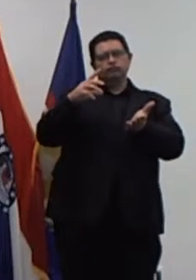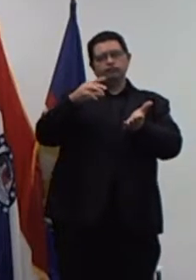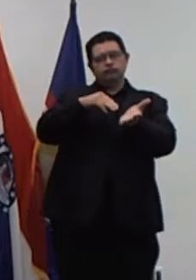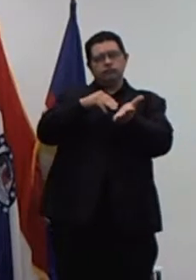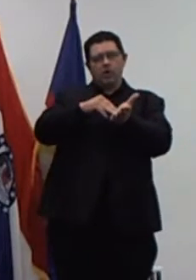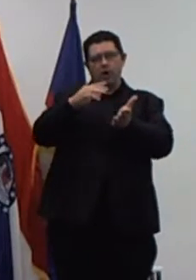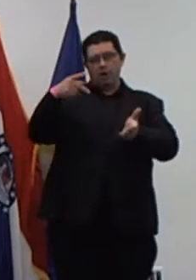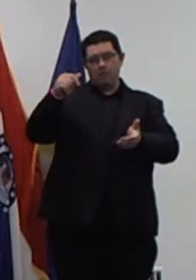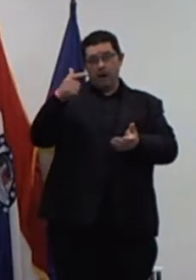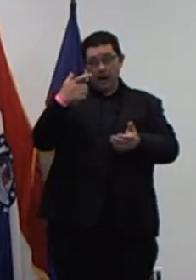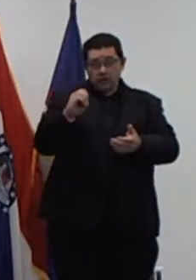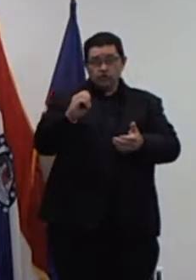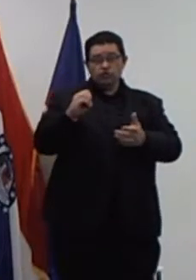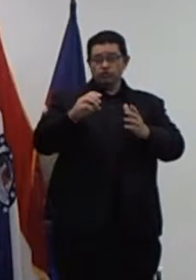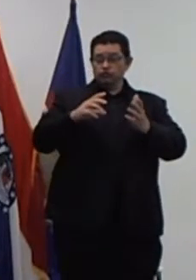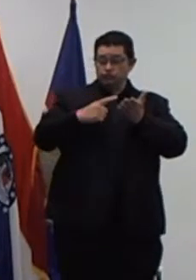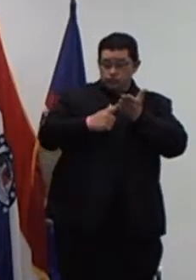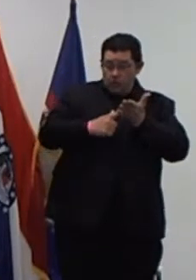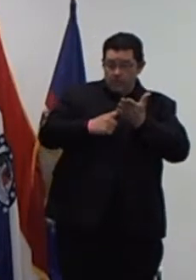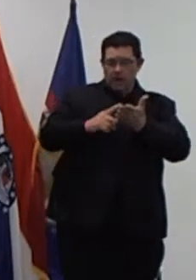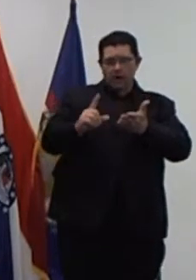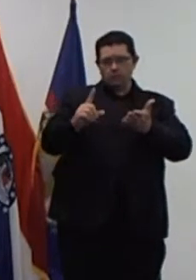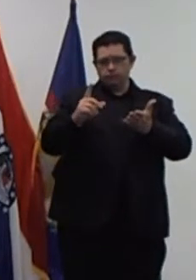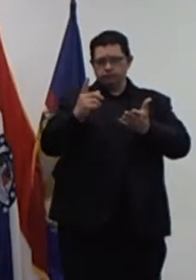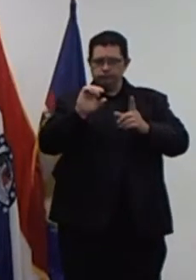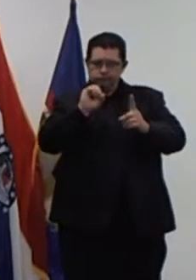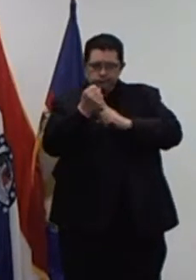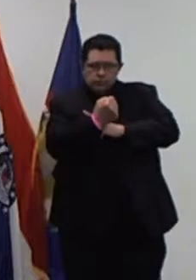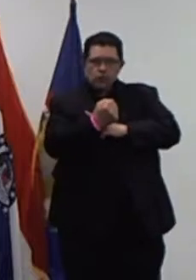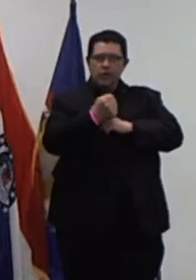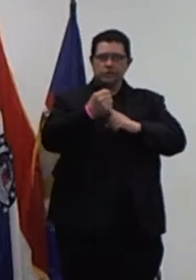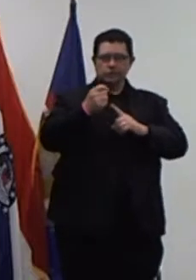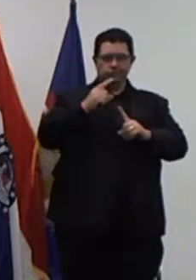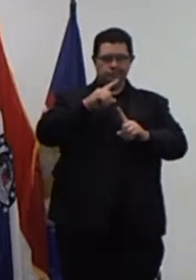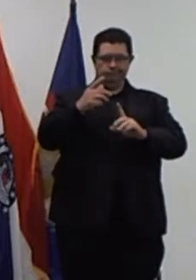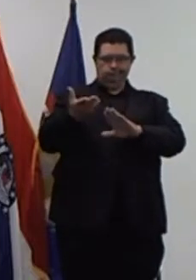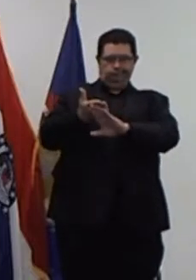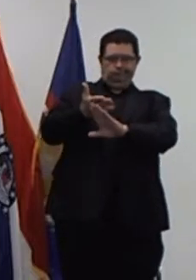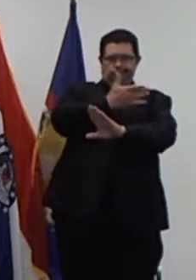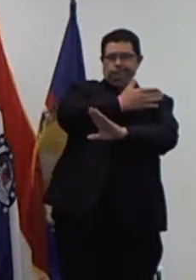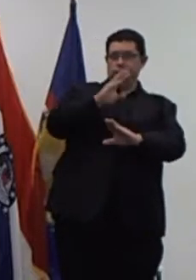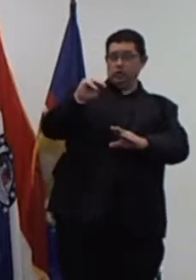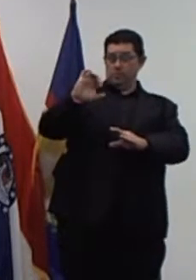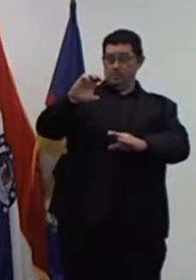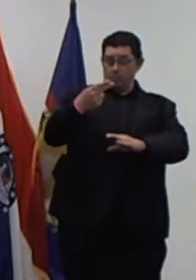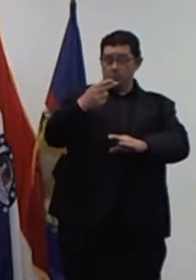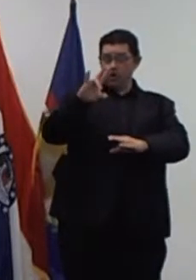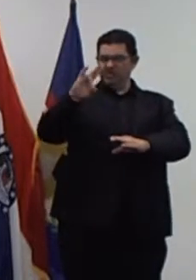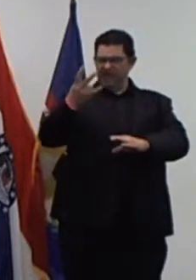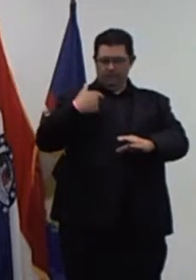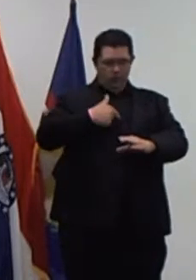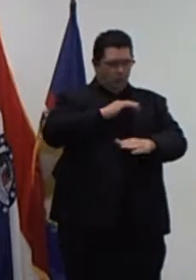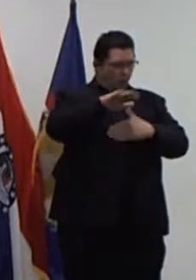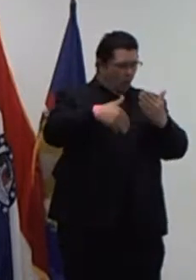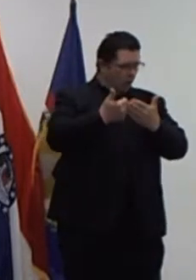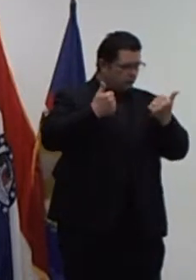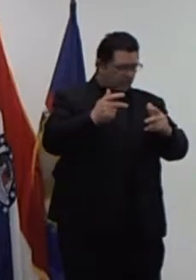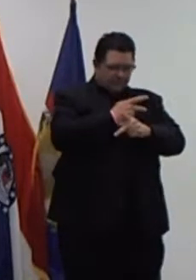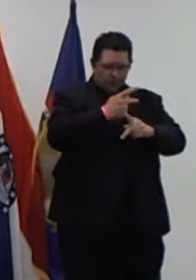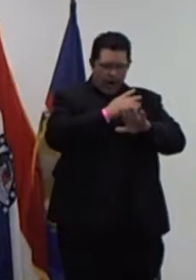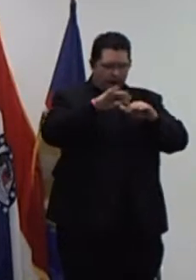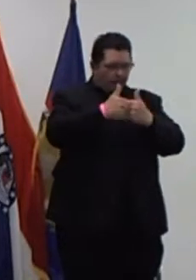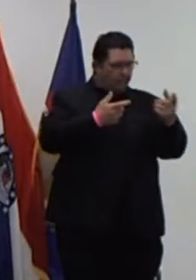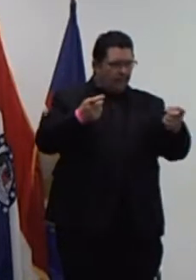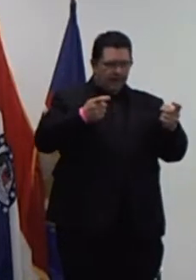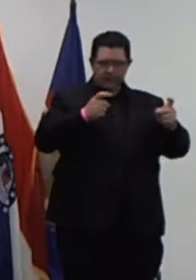were kind of recapping a little bit about where we were on that March the 7th day when we were all trying to figure out how to handle this situation.